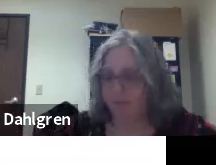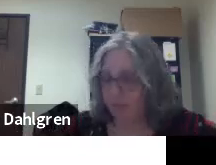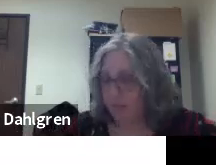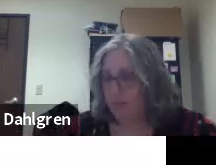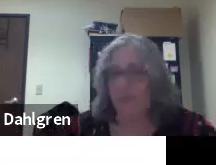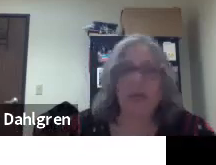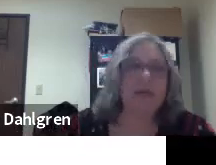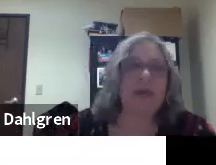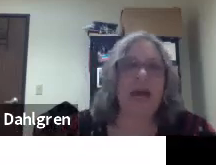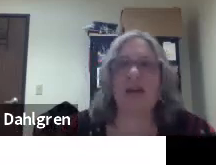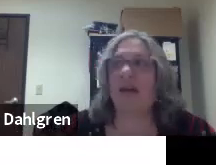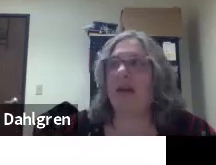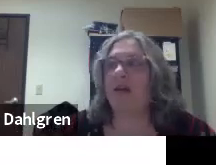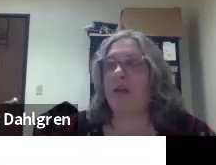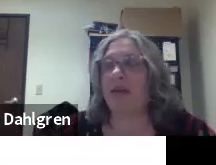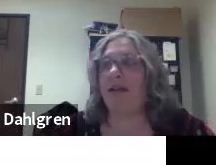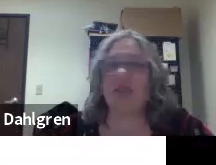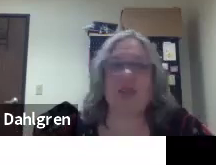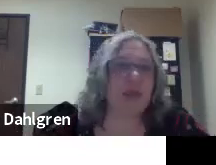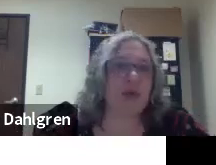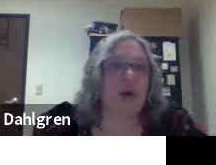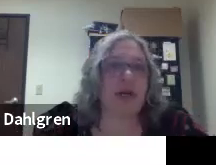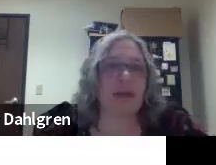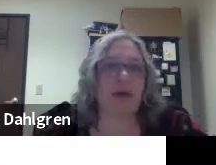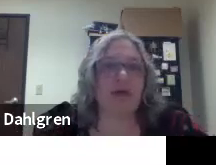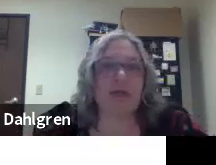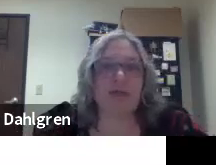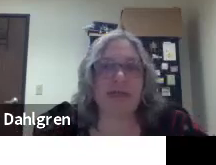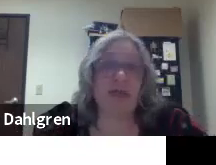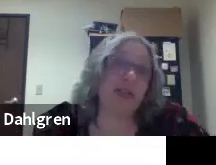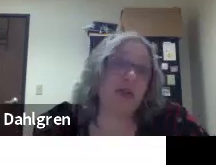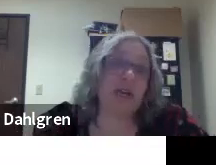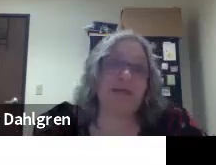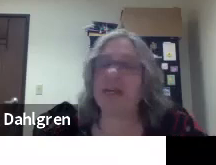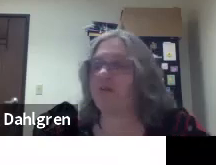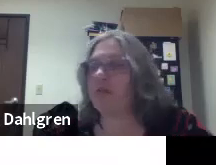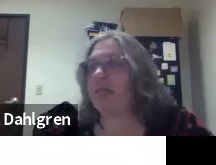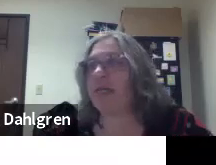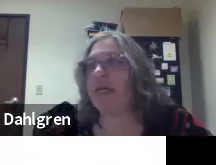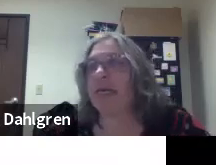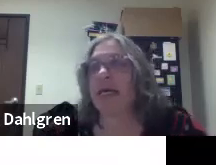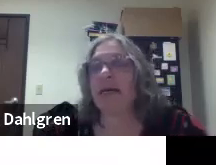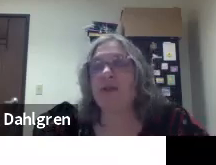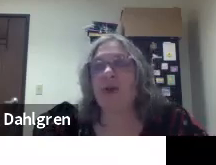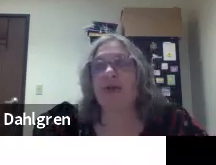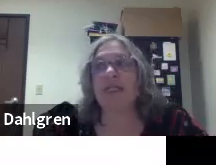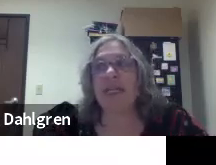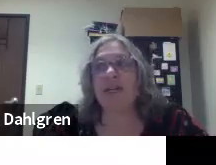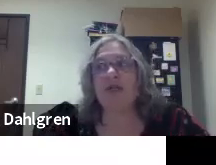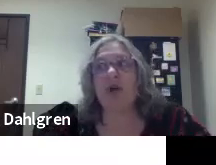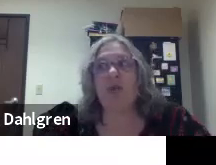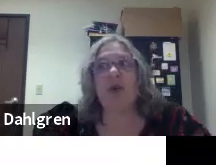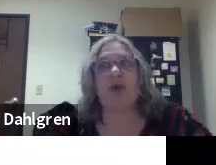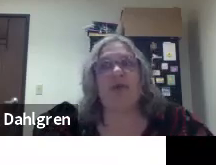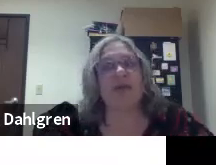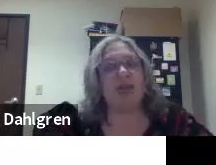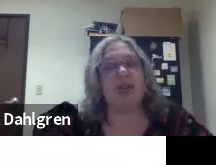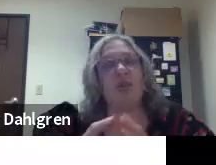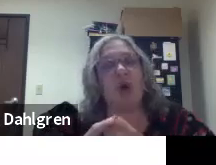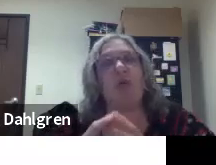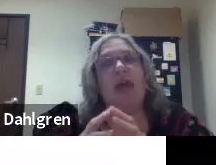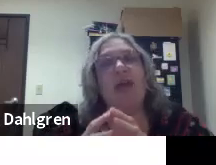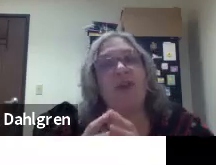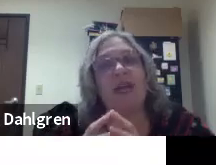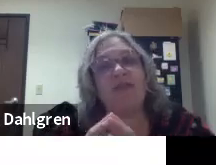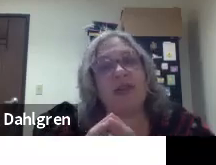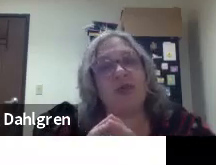all that could be eligible to work in those positions or even interested. So the Ticket to Work program is just